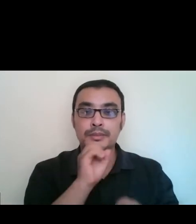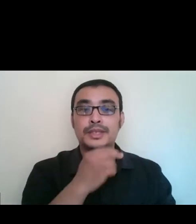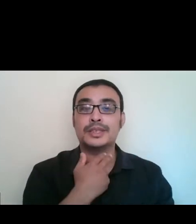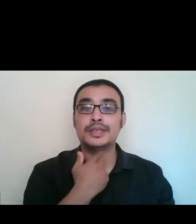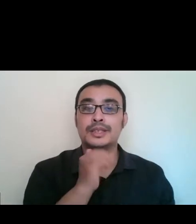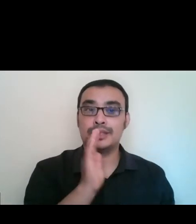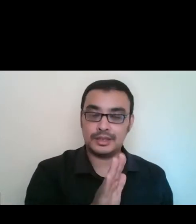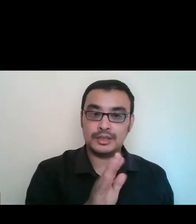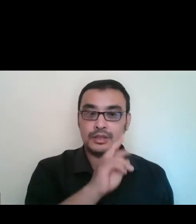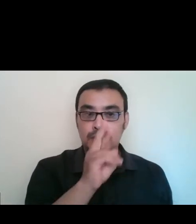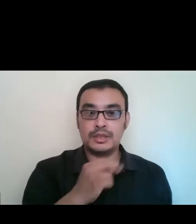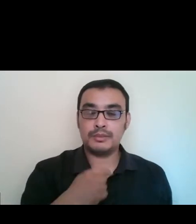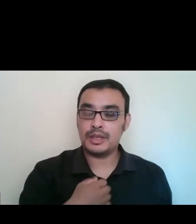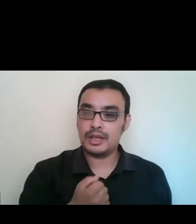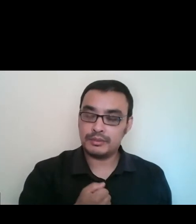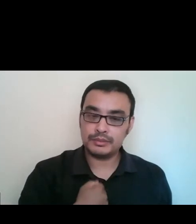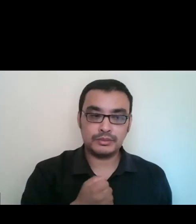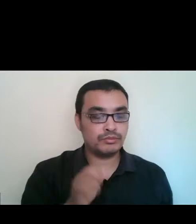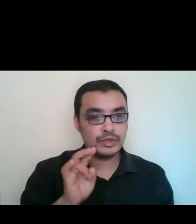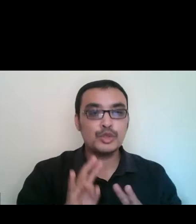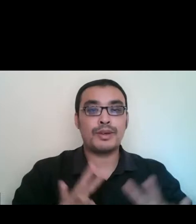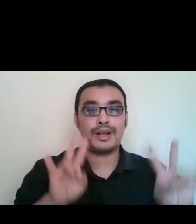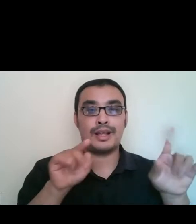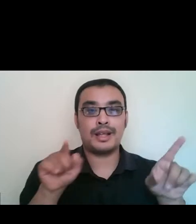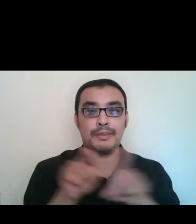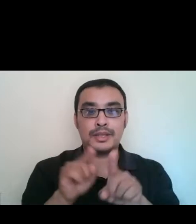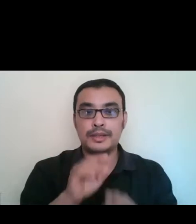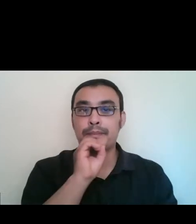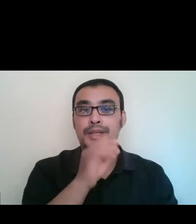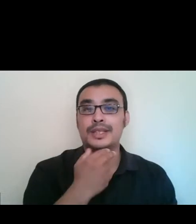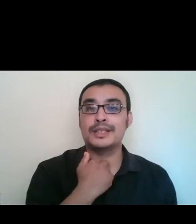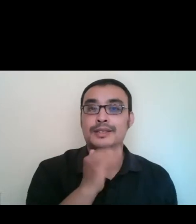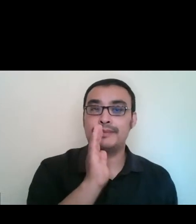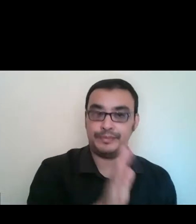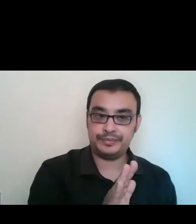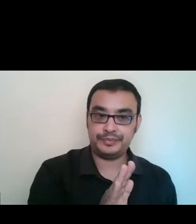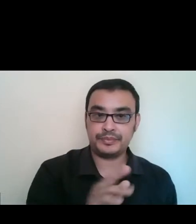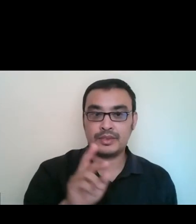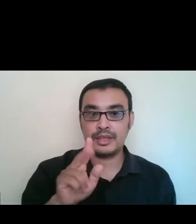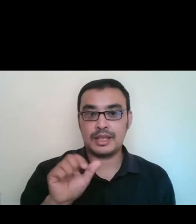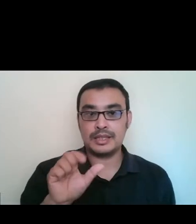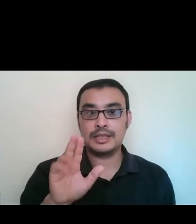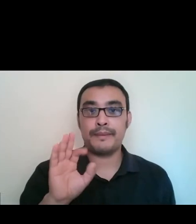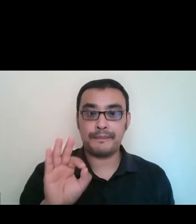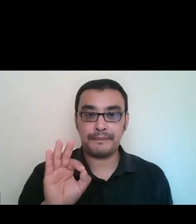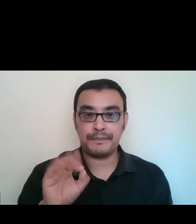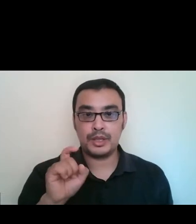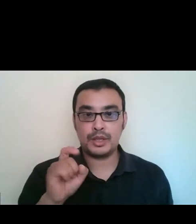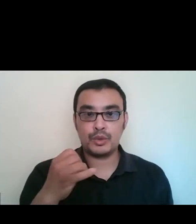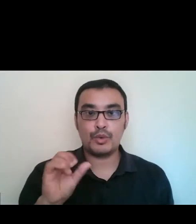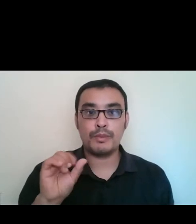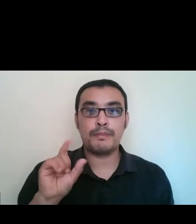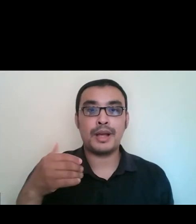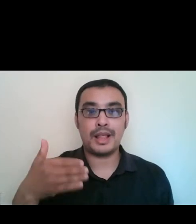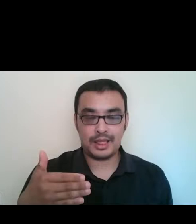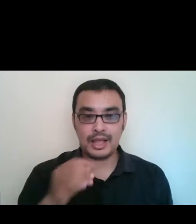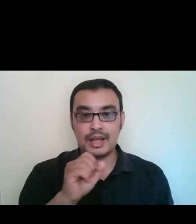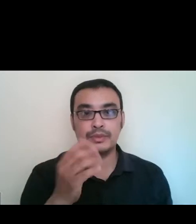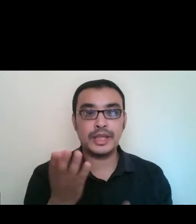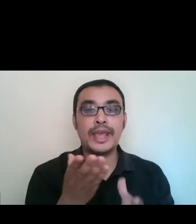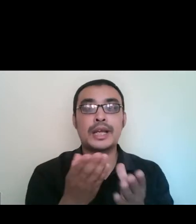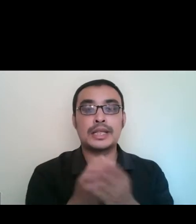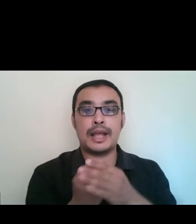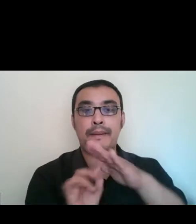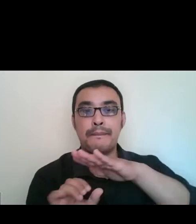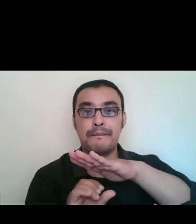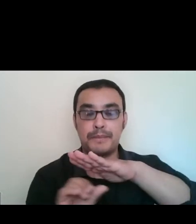convey the best wishes from Rajagopal PV, the founder of Ekta Parishad,